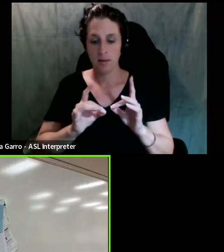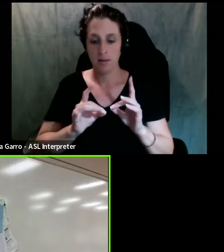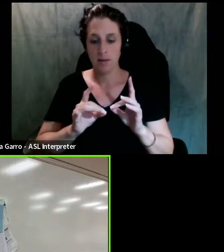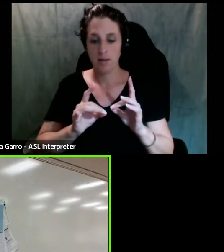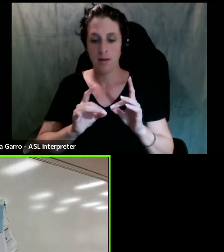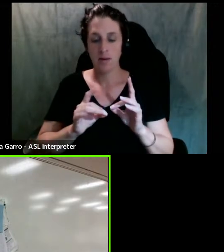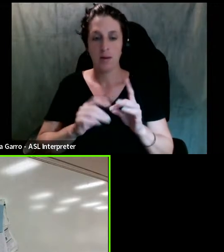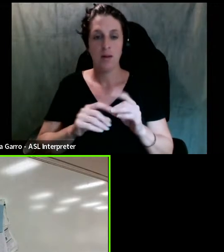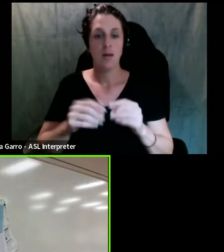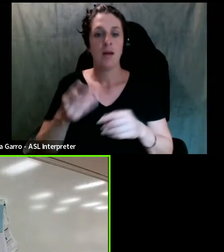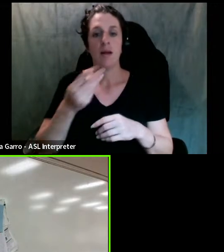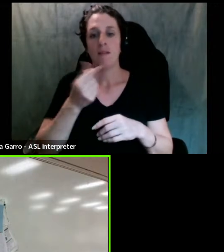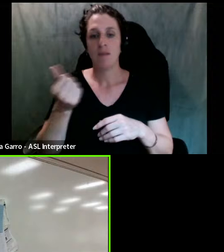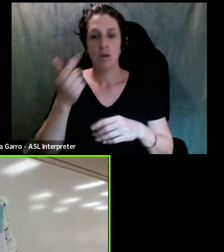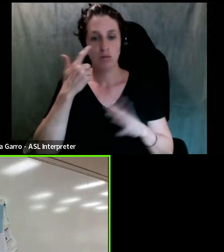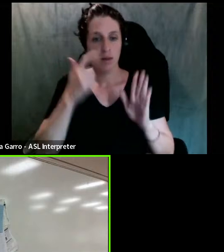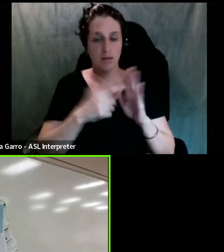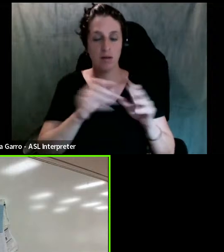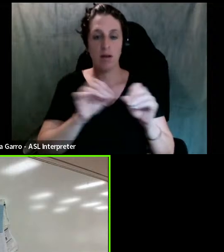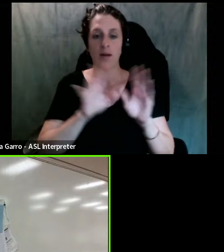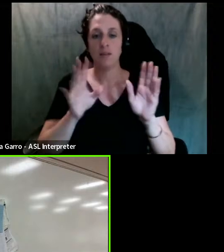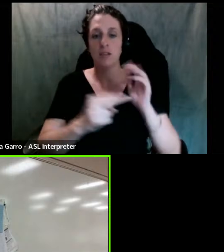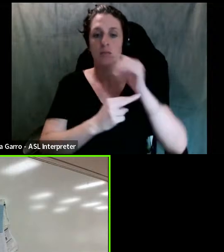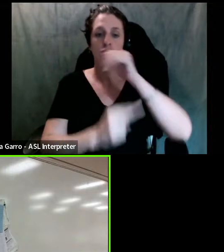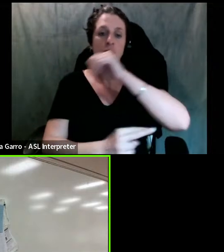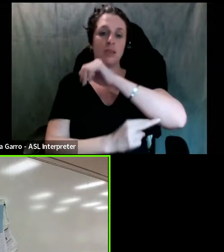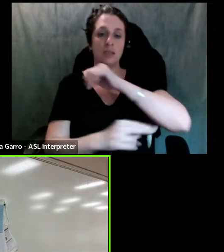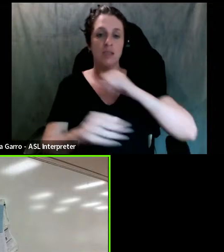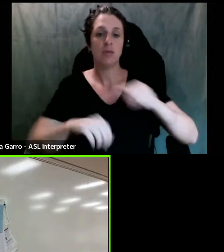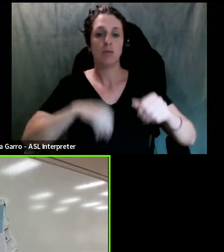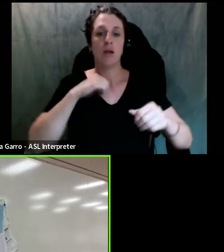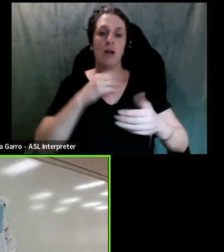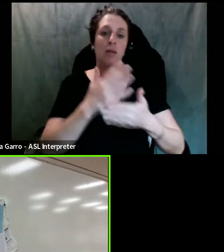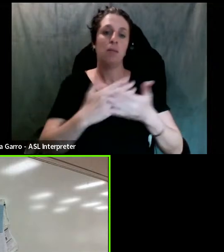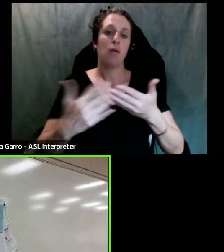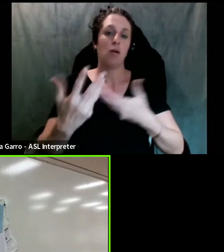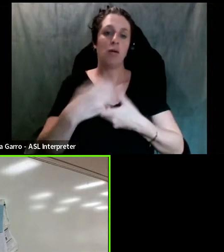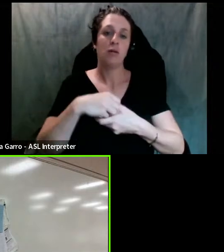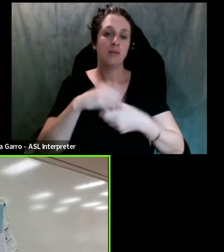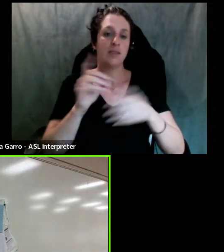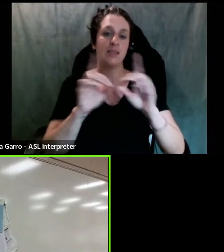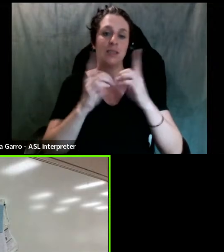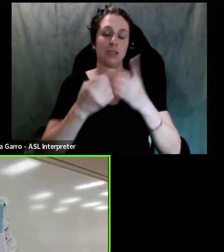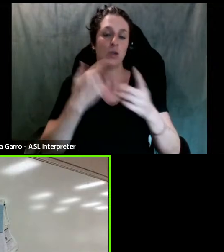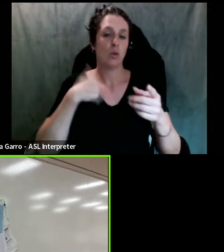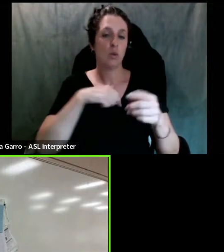recognitions, obviously Bridge, proud to be a part of a district where we are looking at,